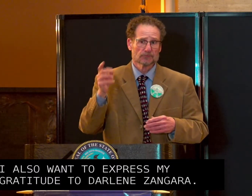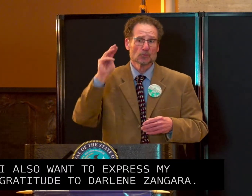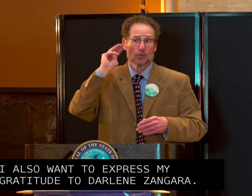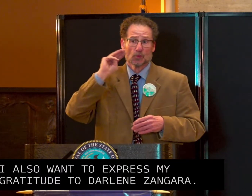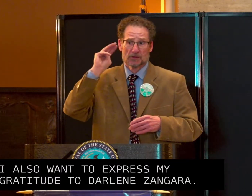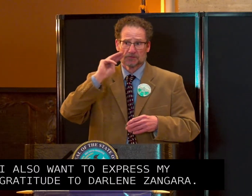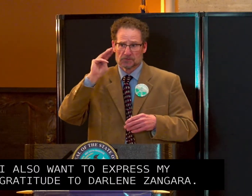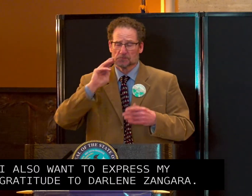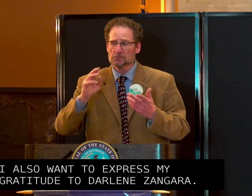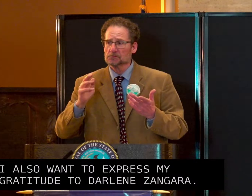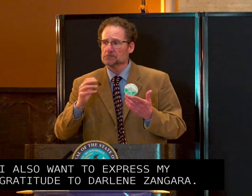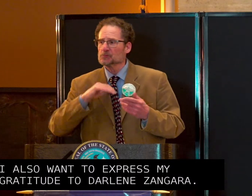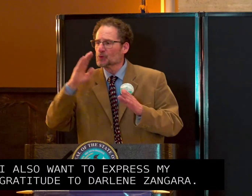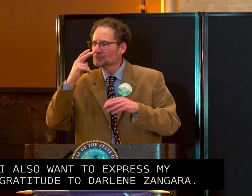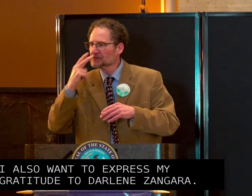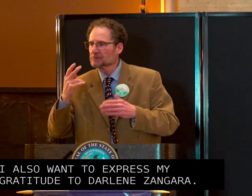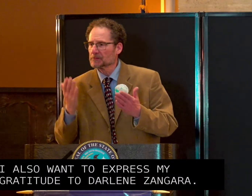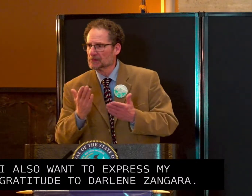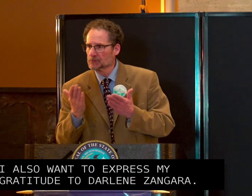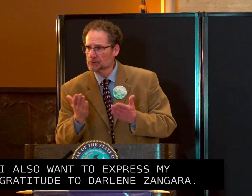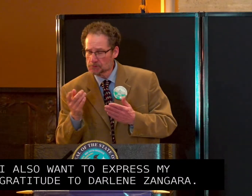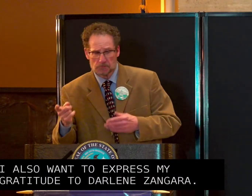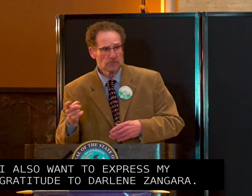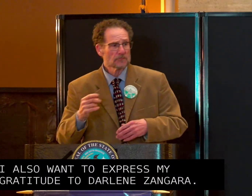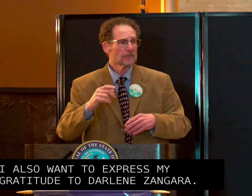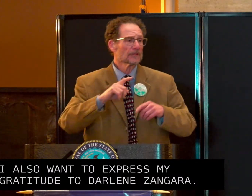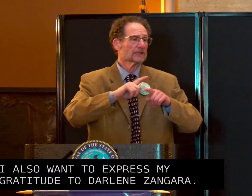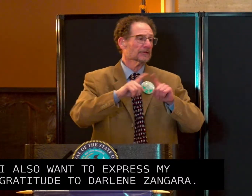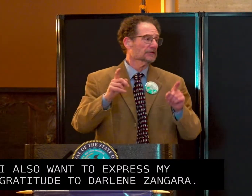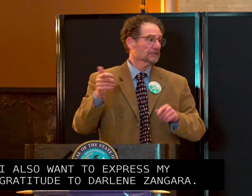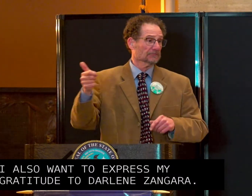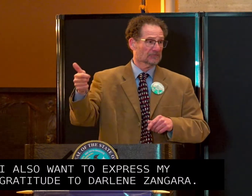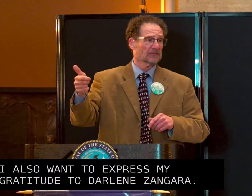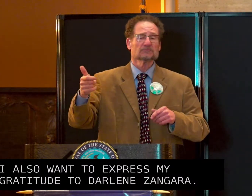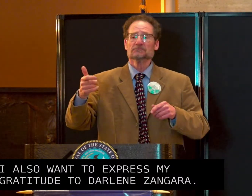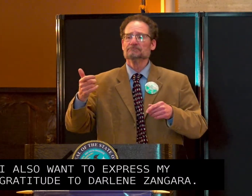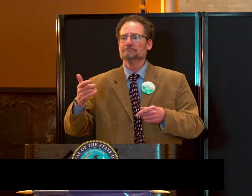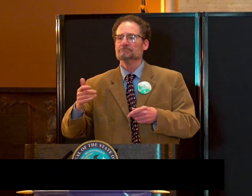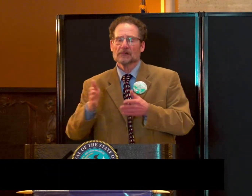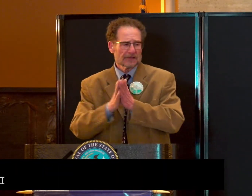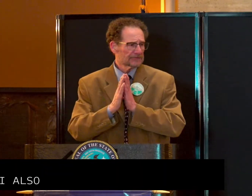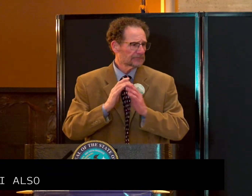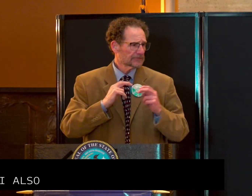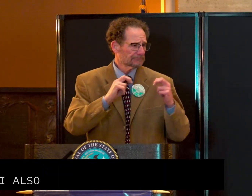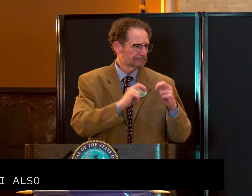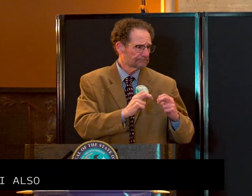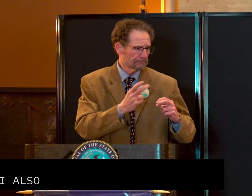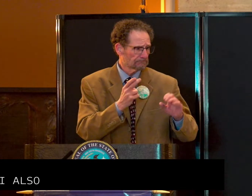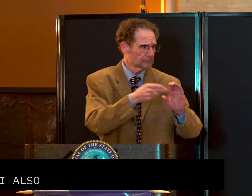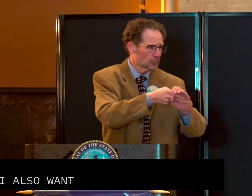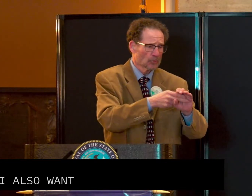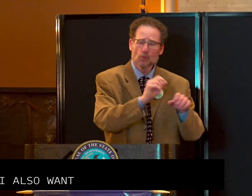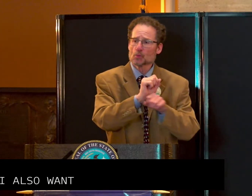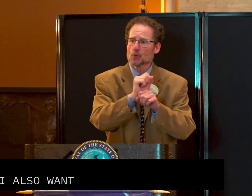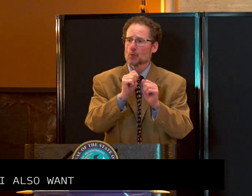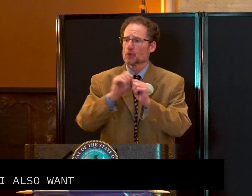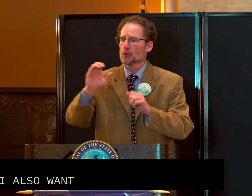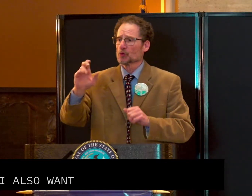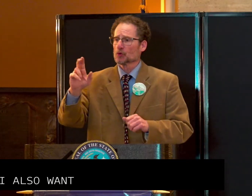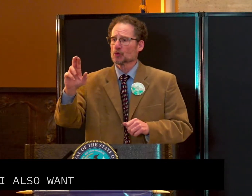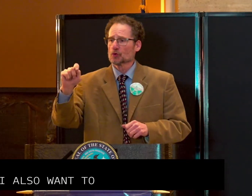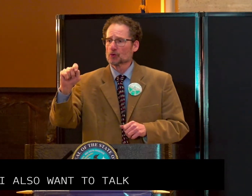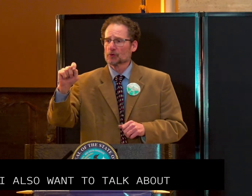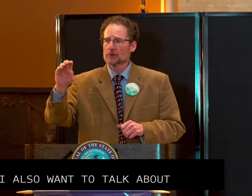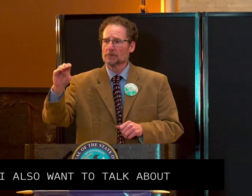Oh, I also want to talk about Dwight Maxa, who is not here today, but I know he was instrumental in asking me to be a part of